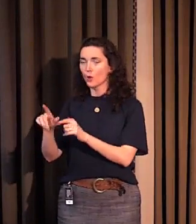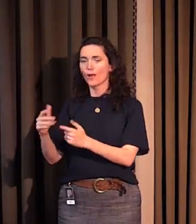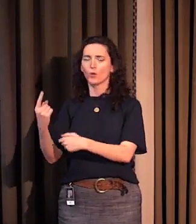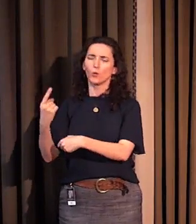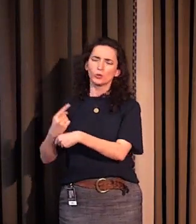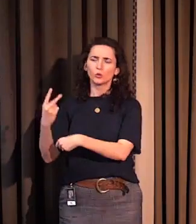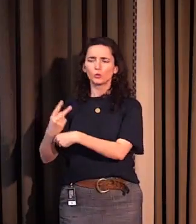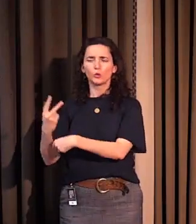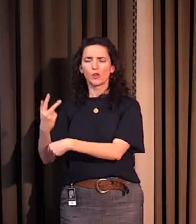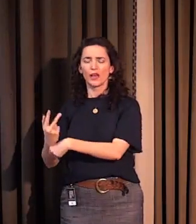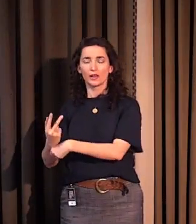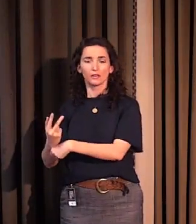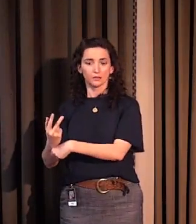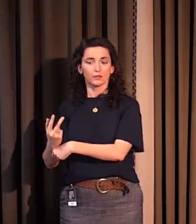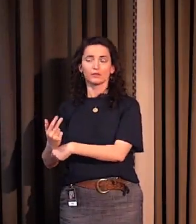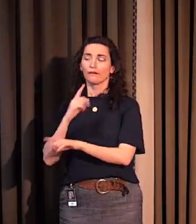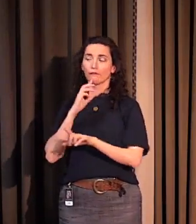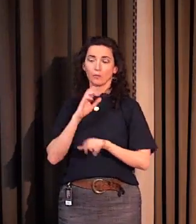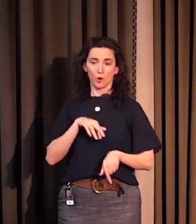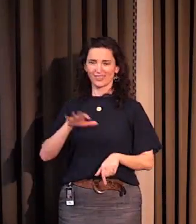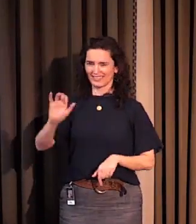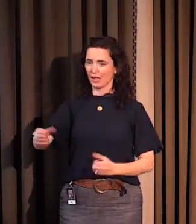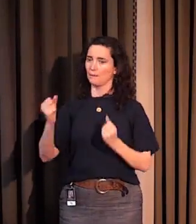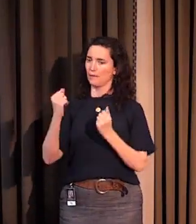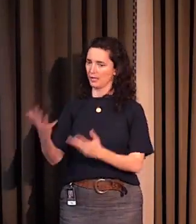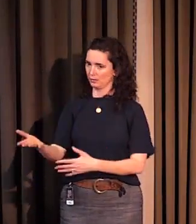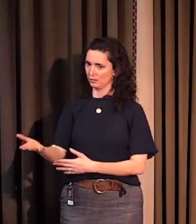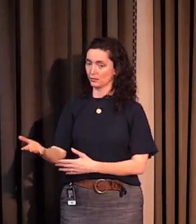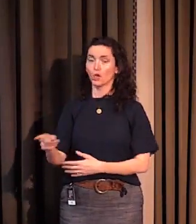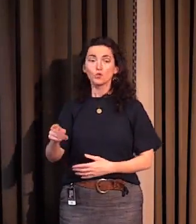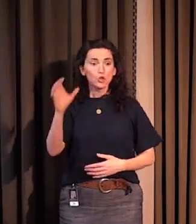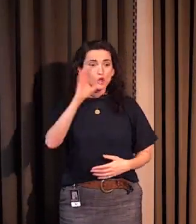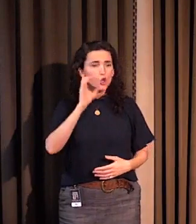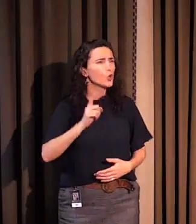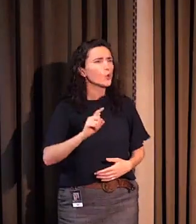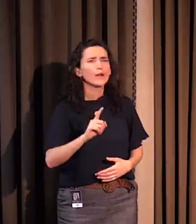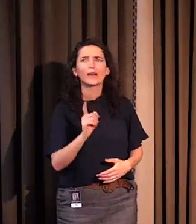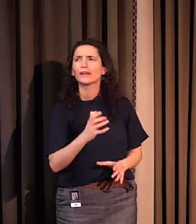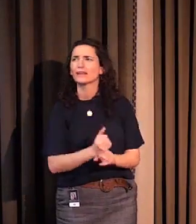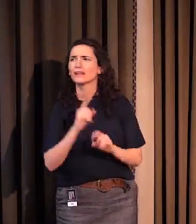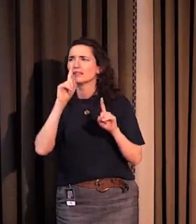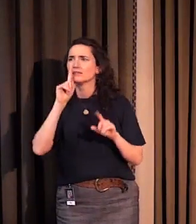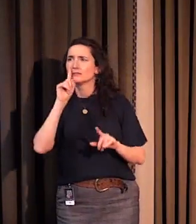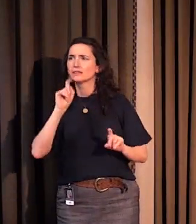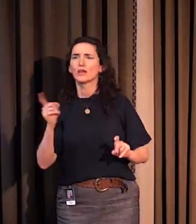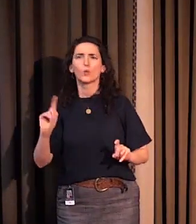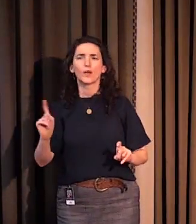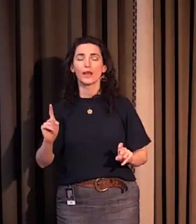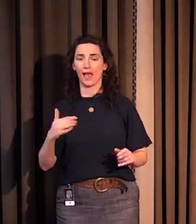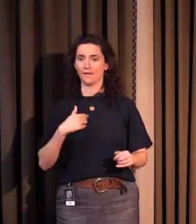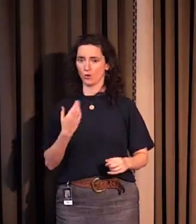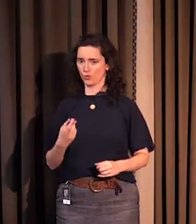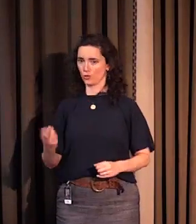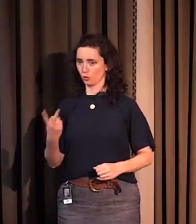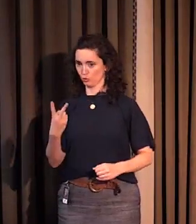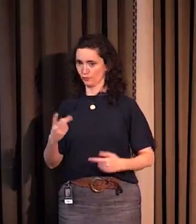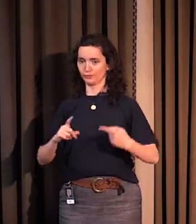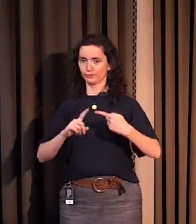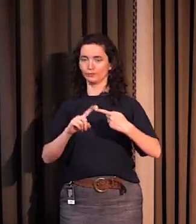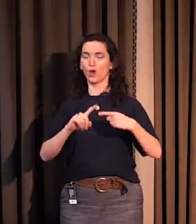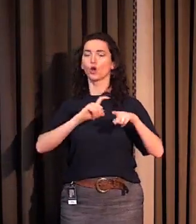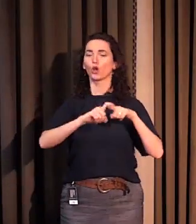ample availability of those. If anyone needs help finding a place to get tested, I'll give you 2 resources right now. The first is